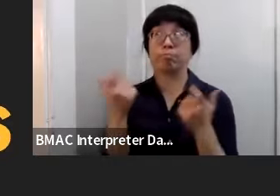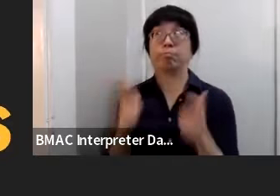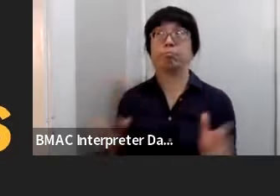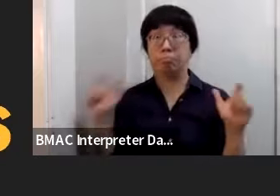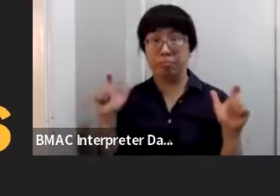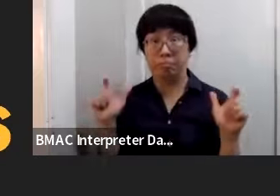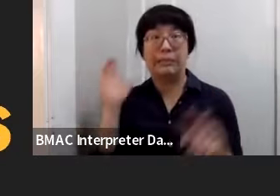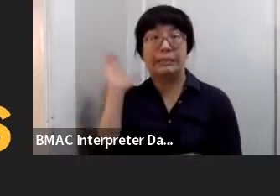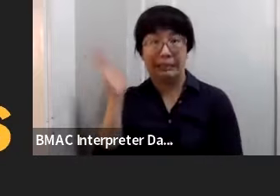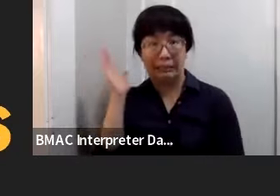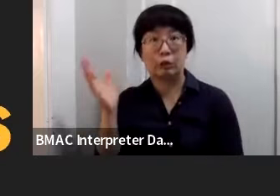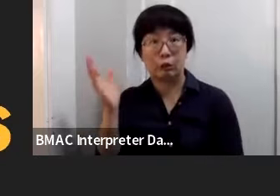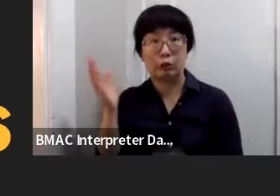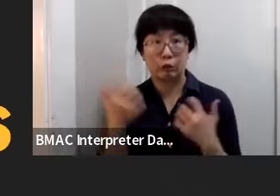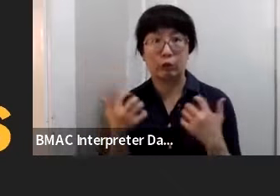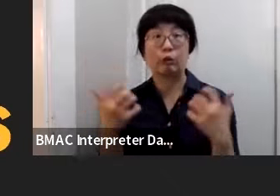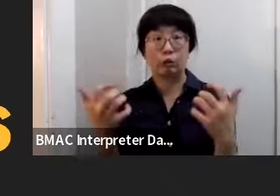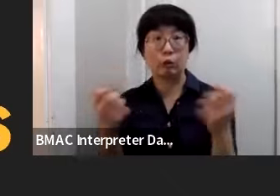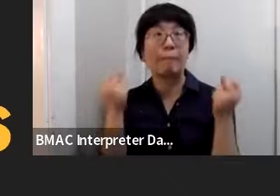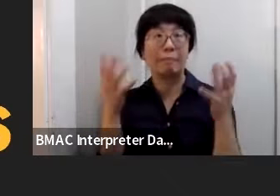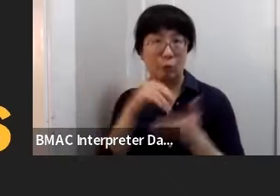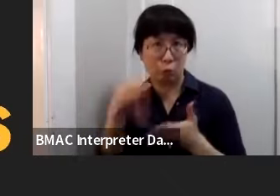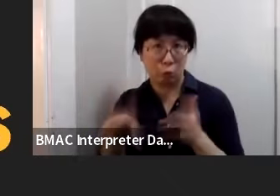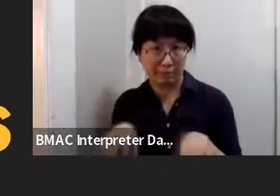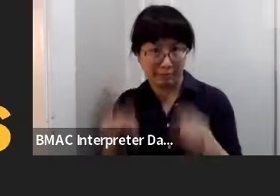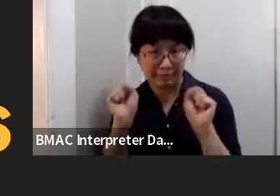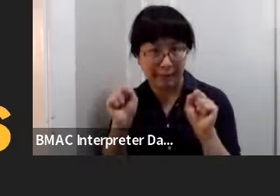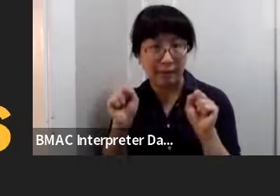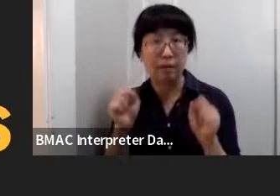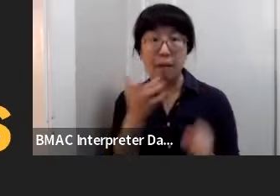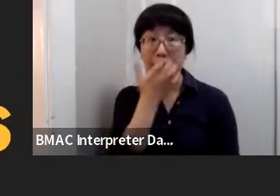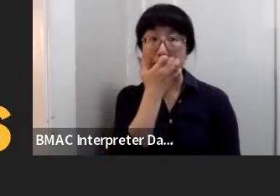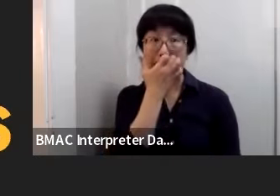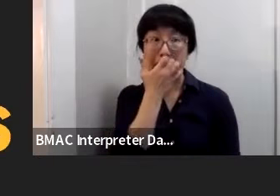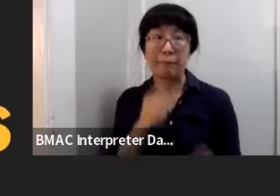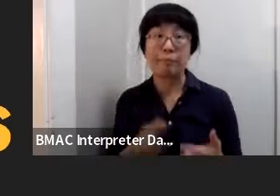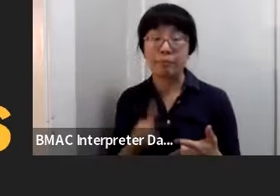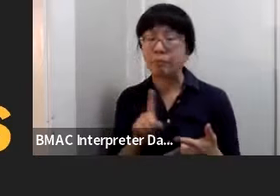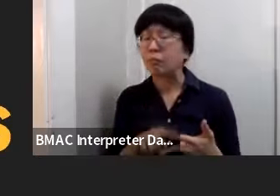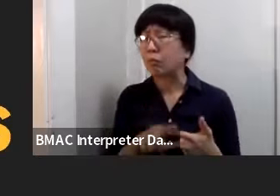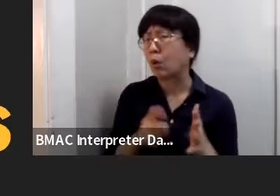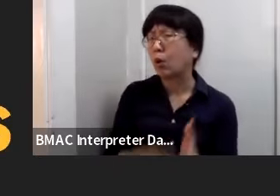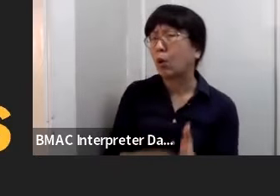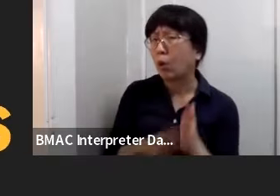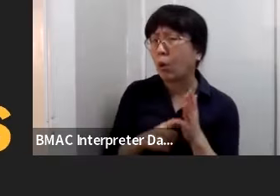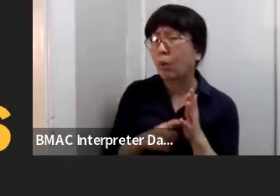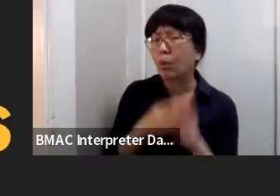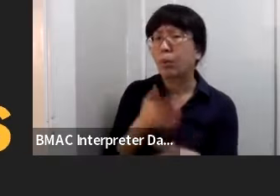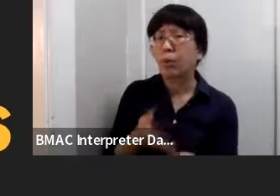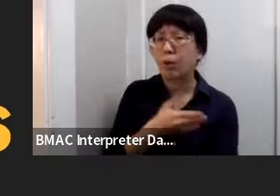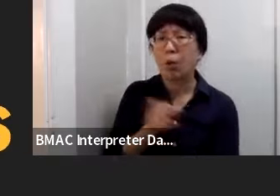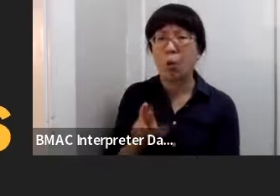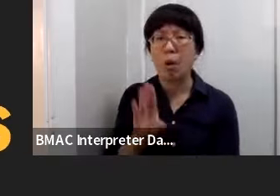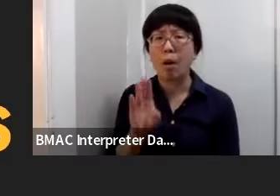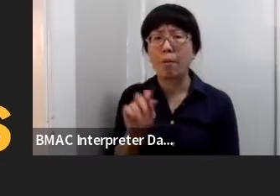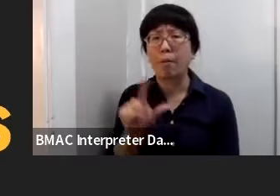are the courses that many students typically take. We also look to see if the course is a prerequisite course or a bottleneck course. So students need to